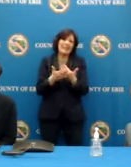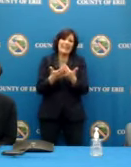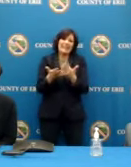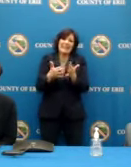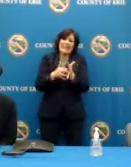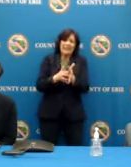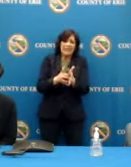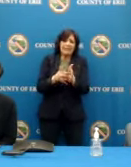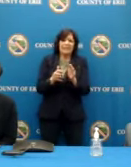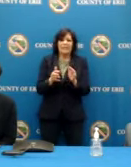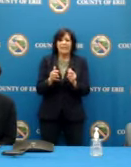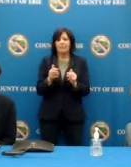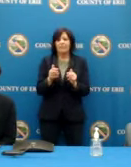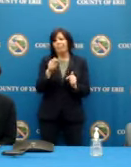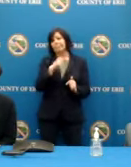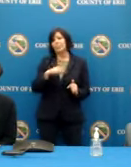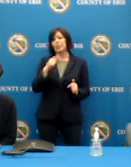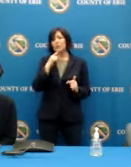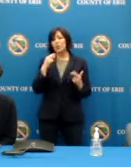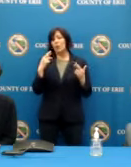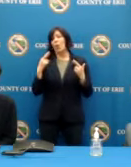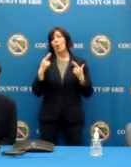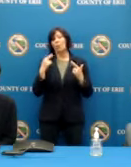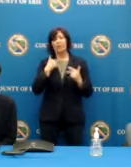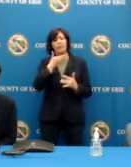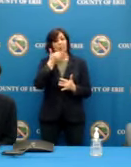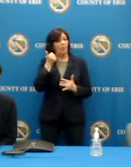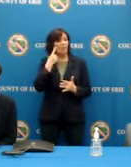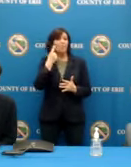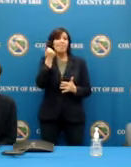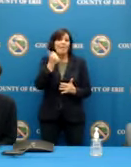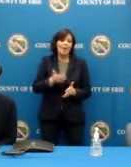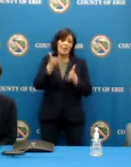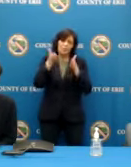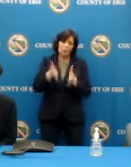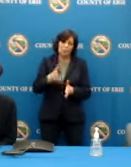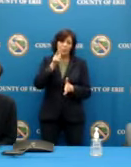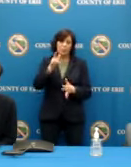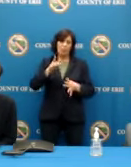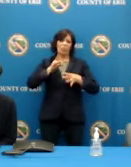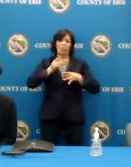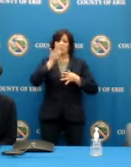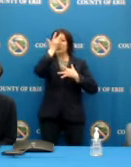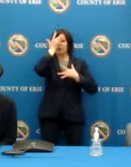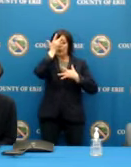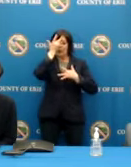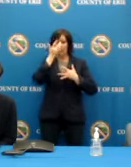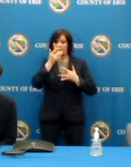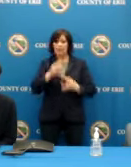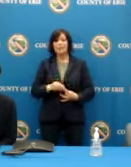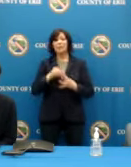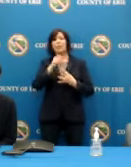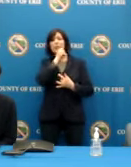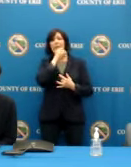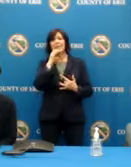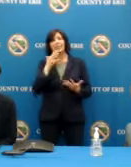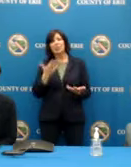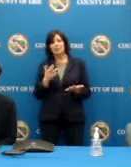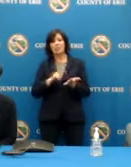we certainly are hoping for the best for any individual who contracts COVID-19, but especially a senior who may be in a